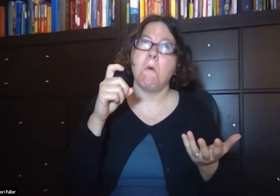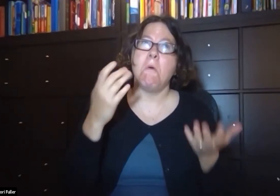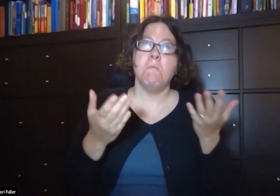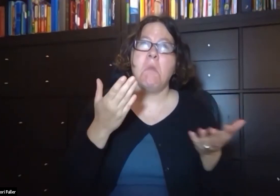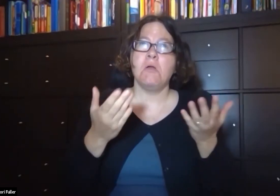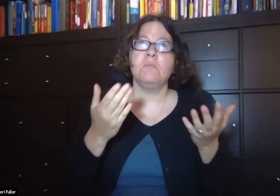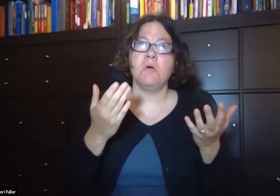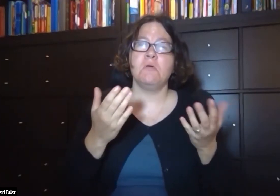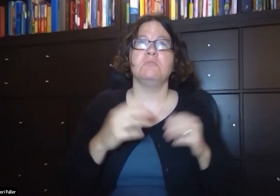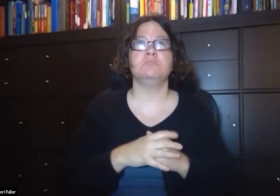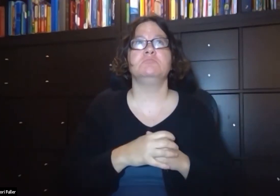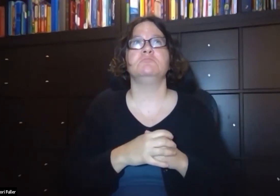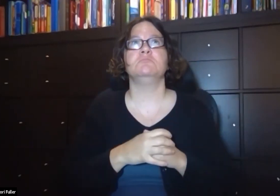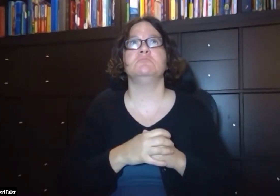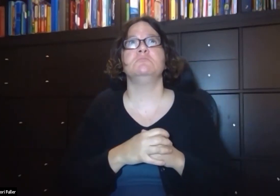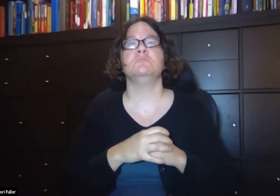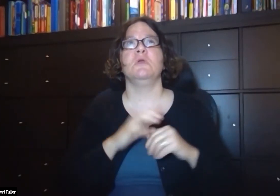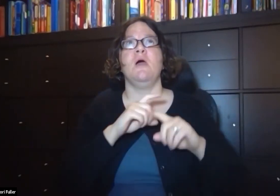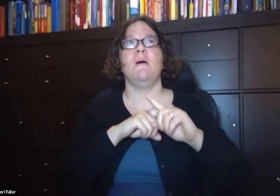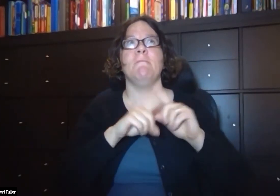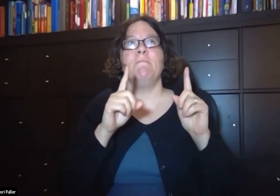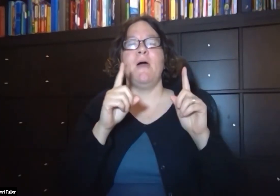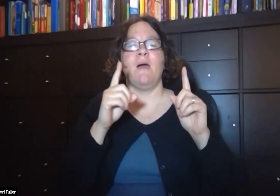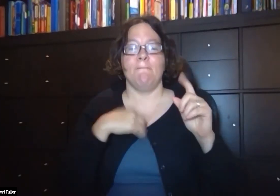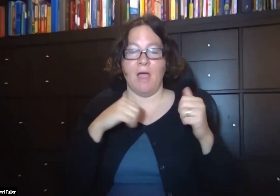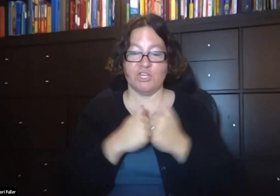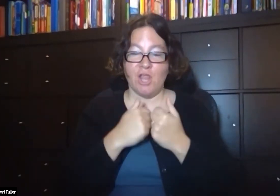that life will get back to normal? Well, maybe.